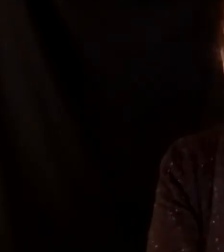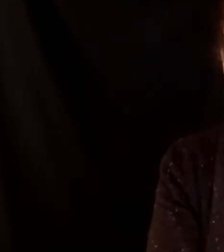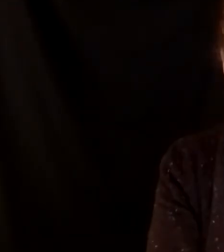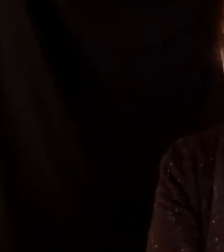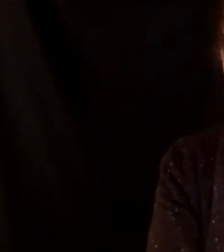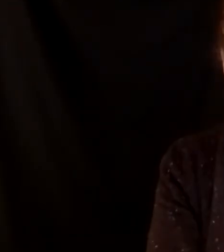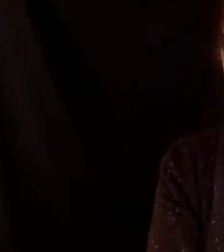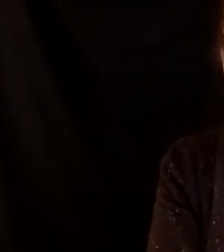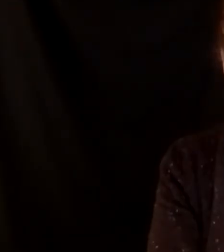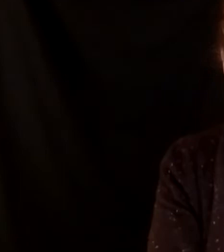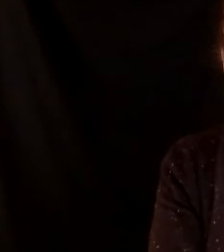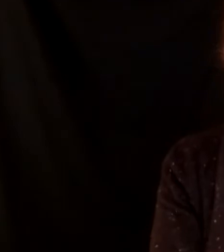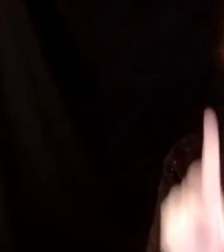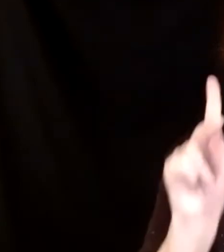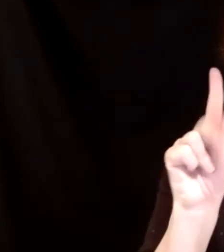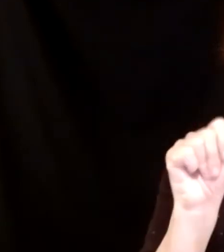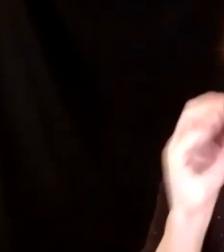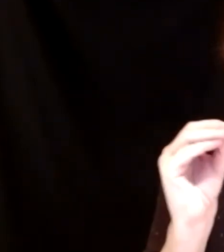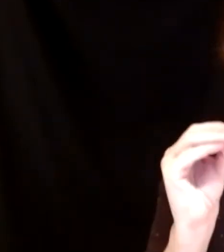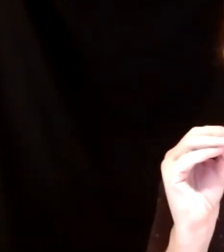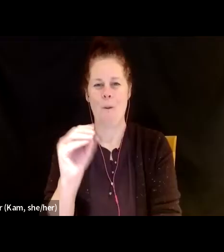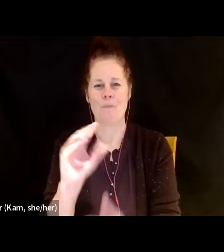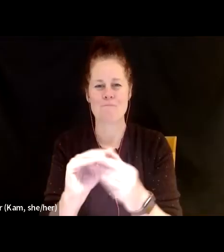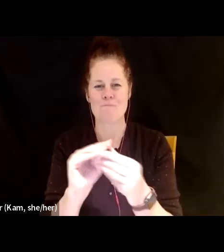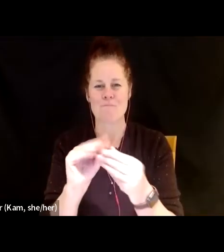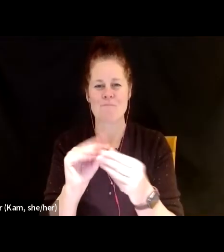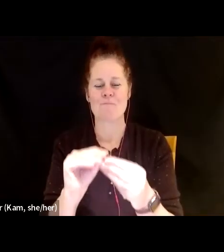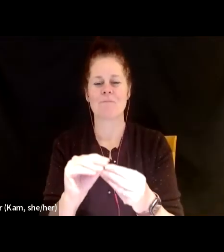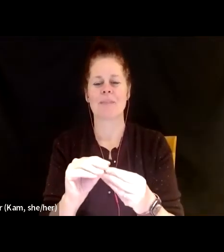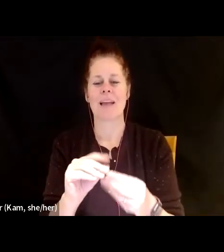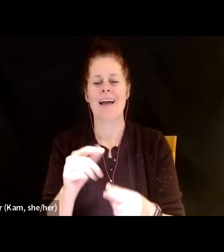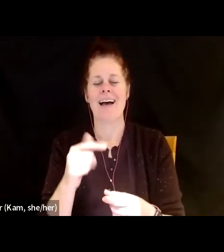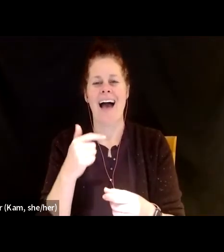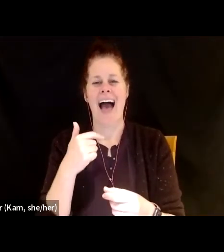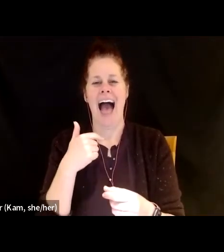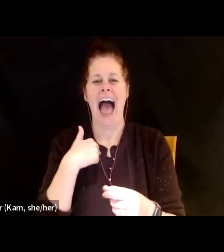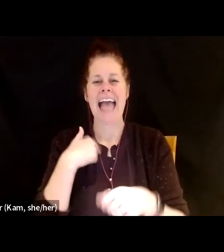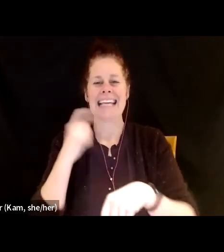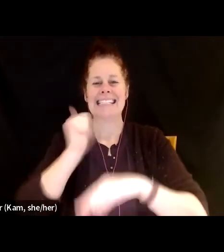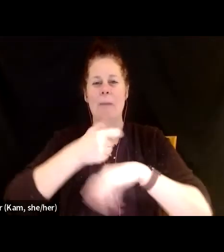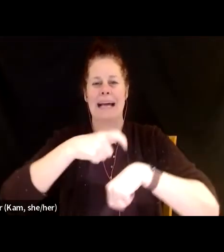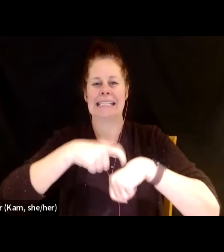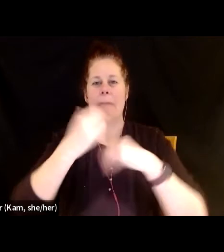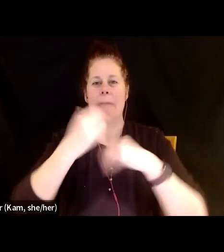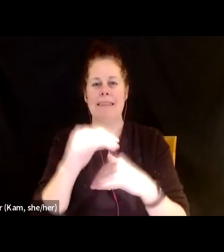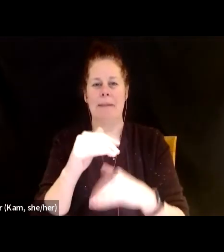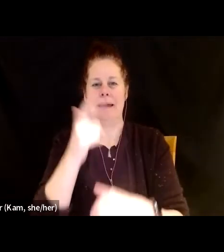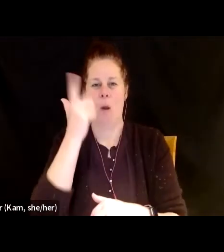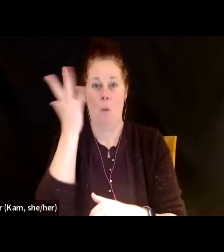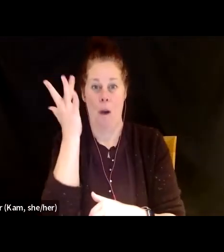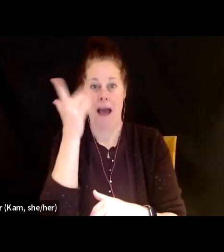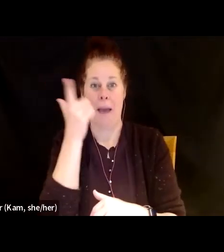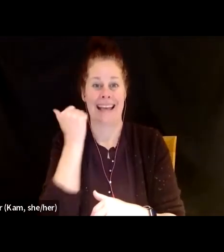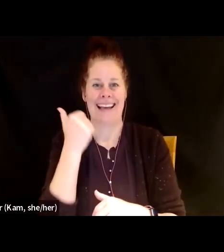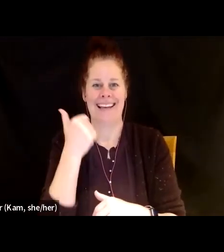All right, I'm going to start my timer. I talk too much. So hi, everyone. Cal Litzel. I'm the he, him, we, us